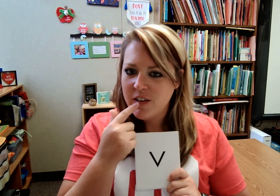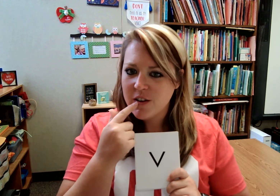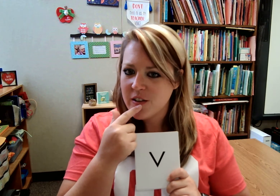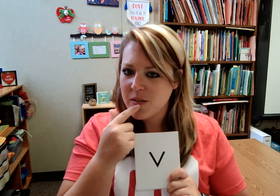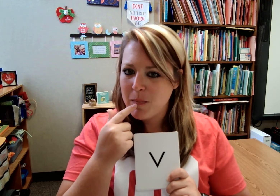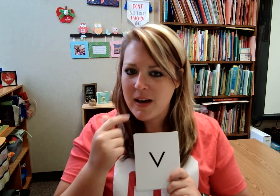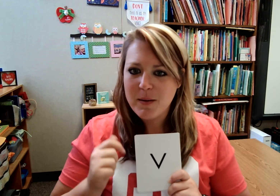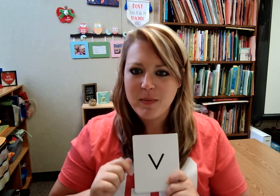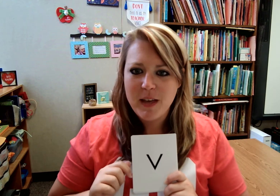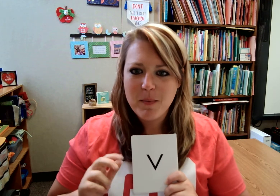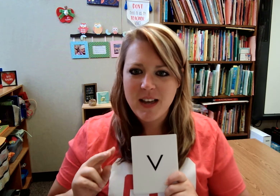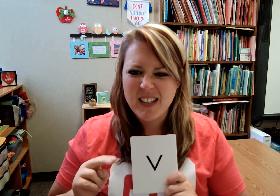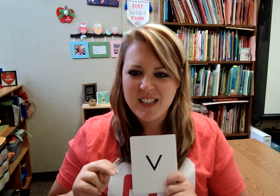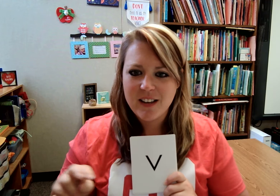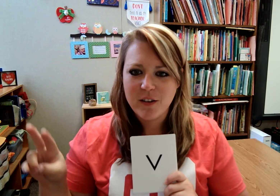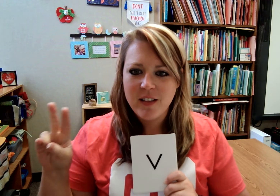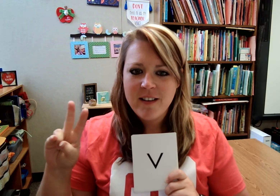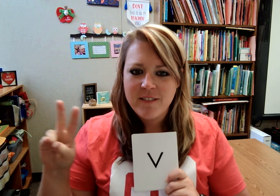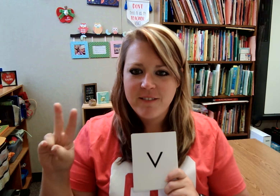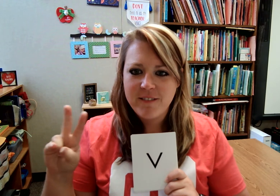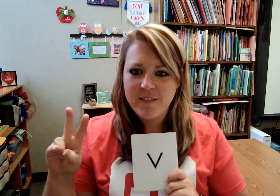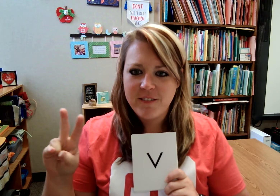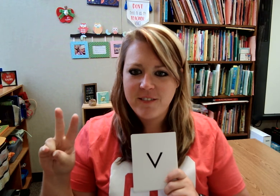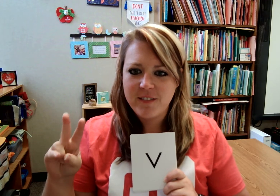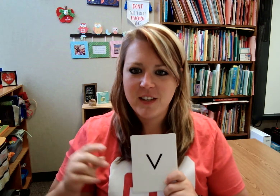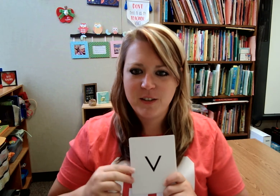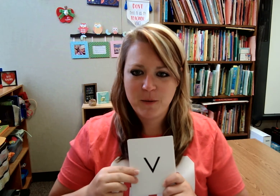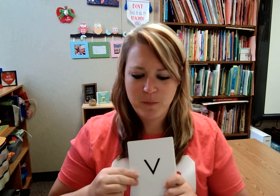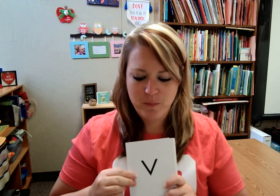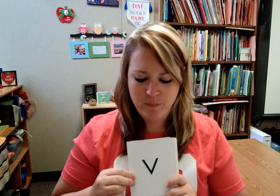your bottom lip kind of tickle. V.